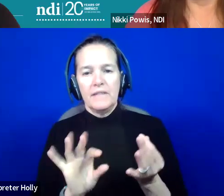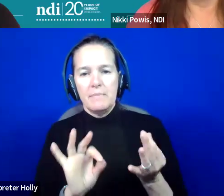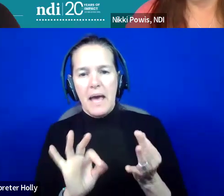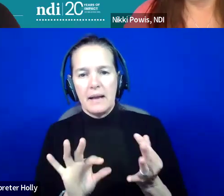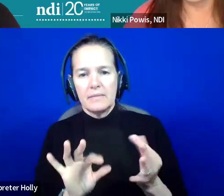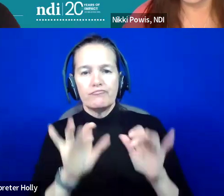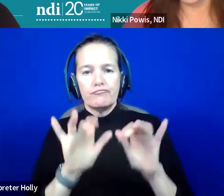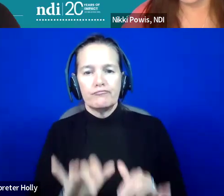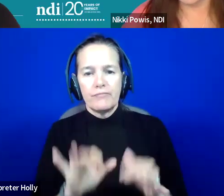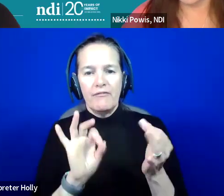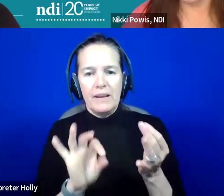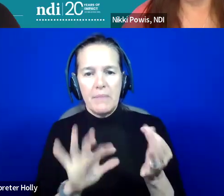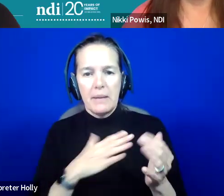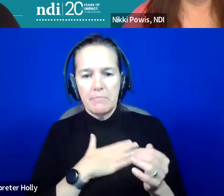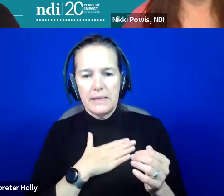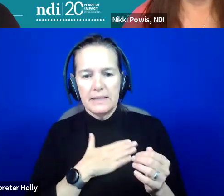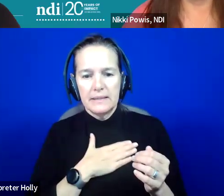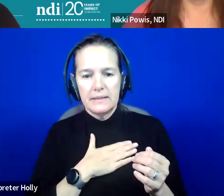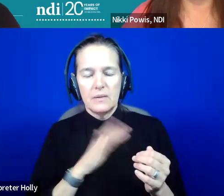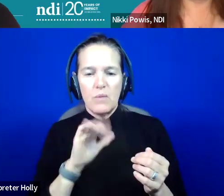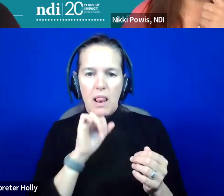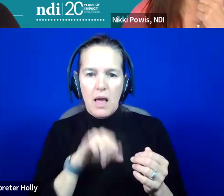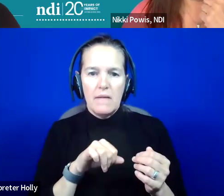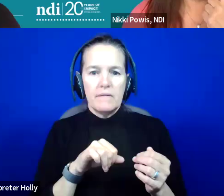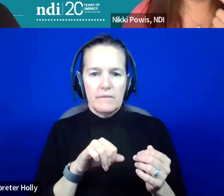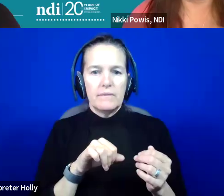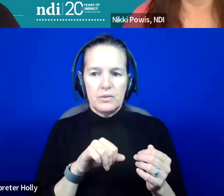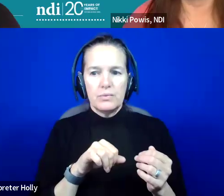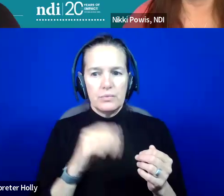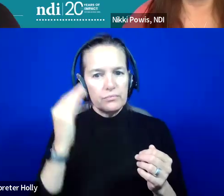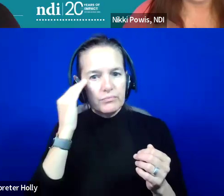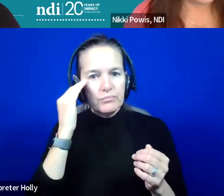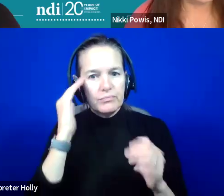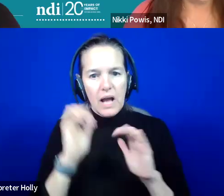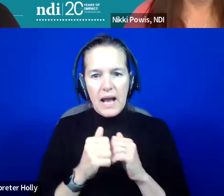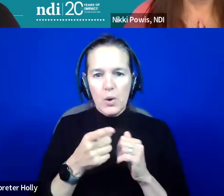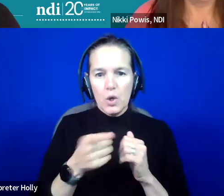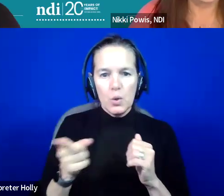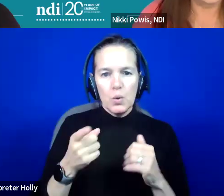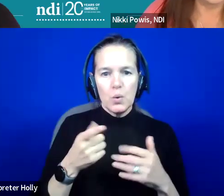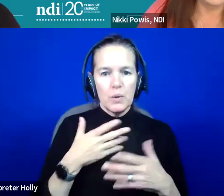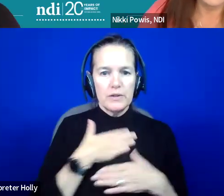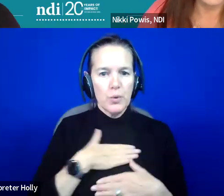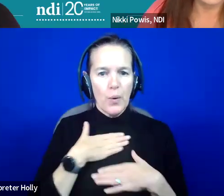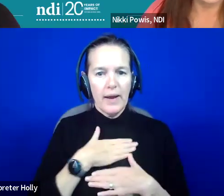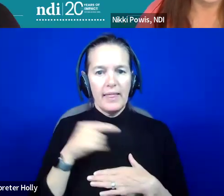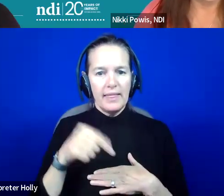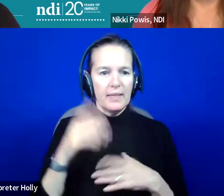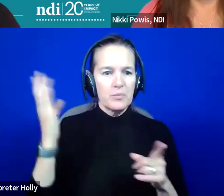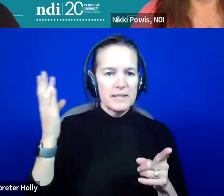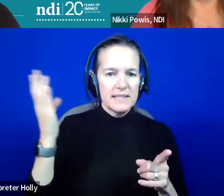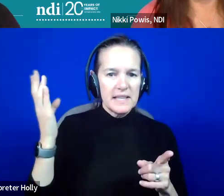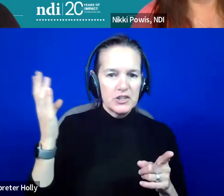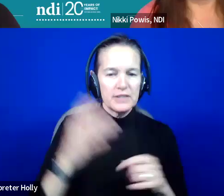would love to hear about how how you have enjoyed the